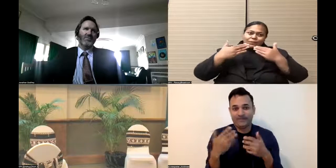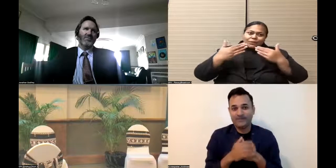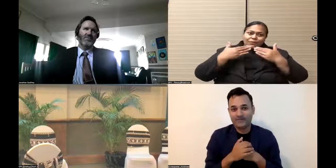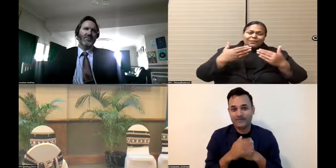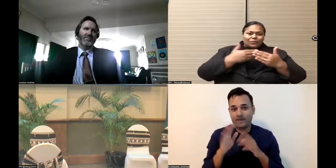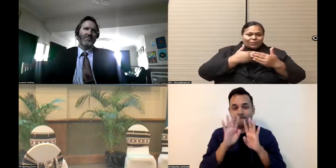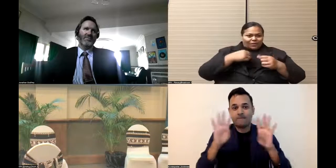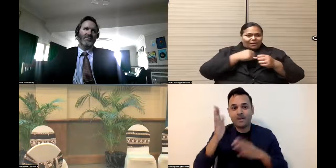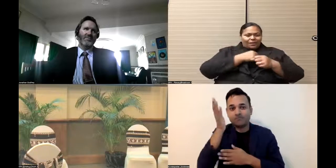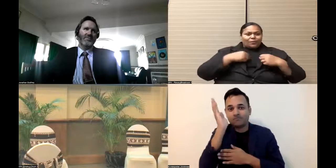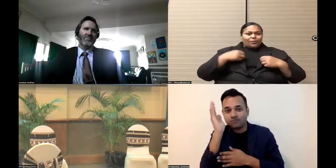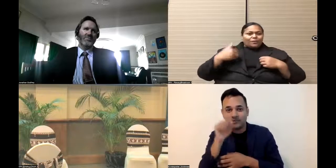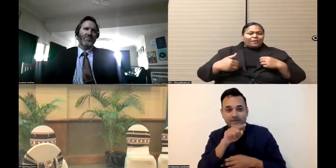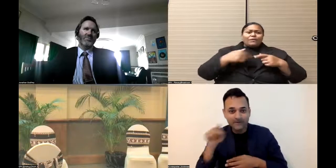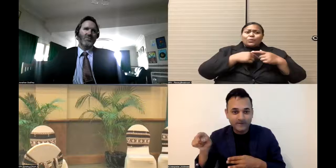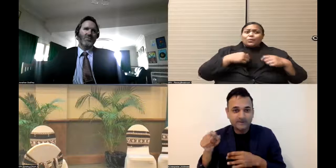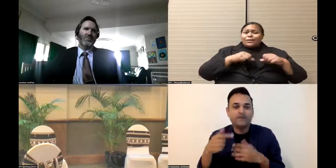minutes, but I'm just wondering whether